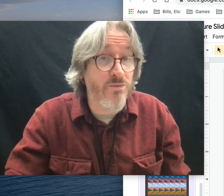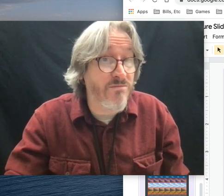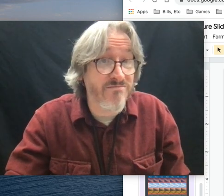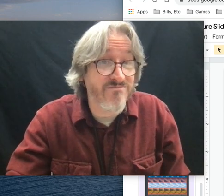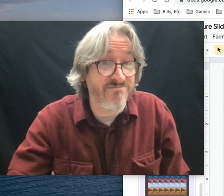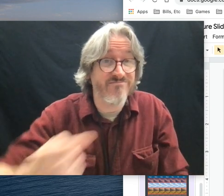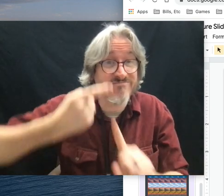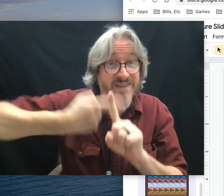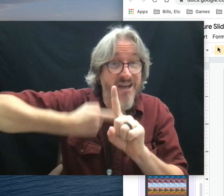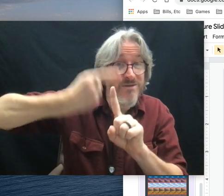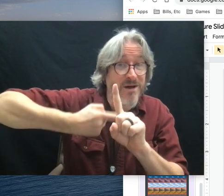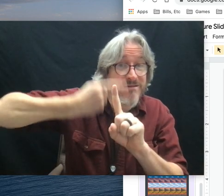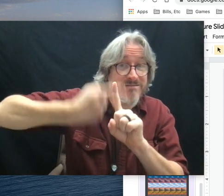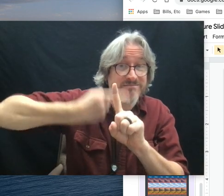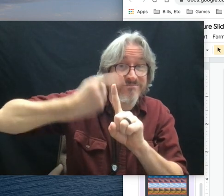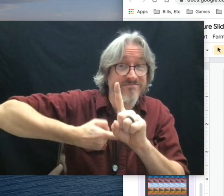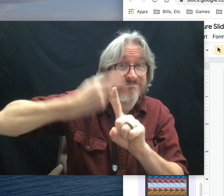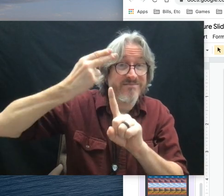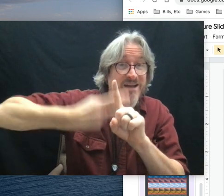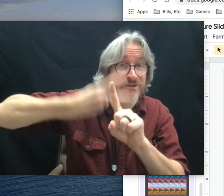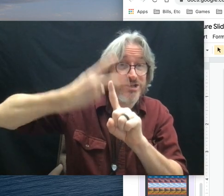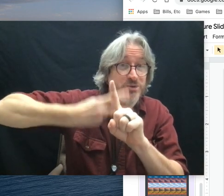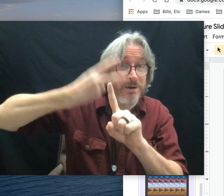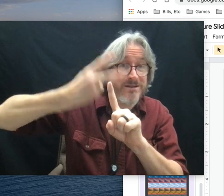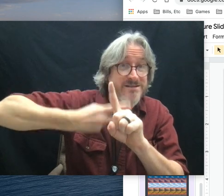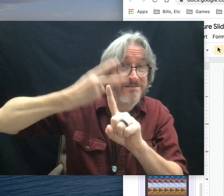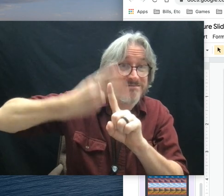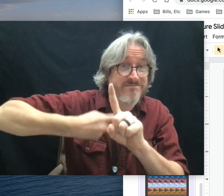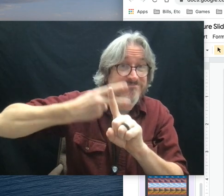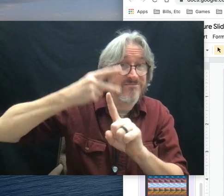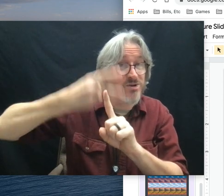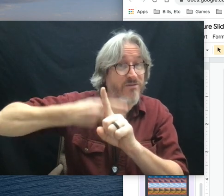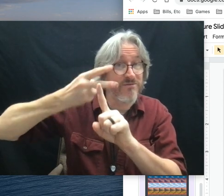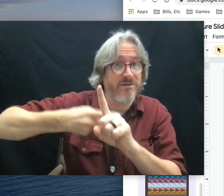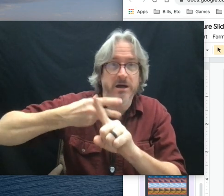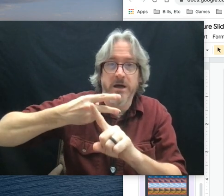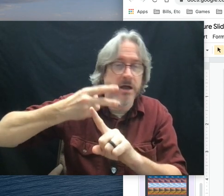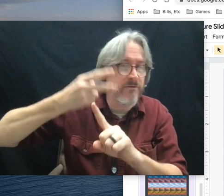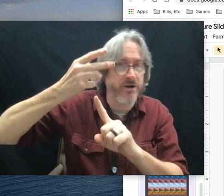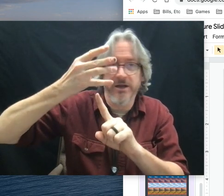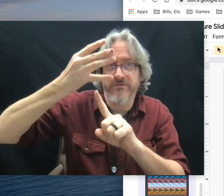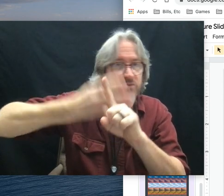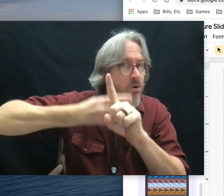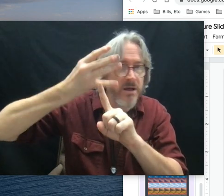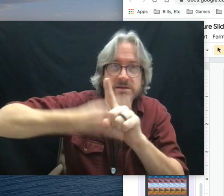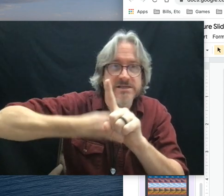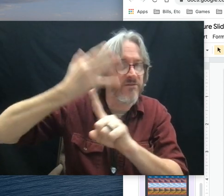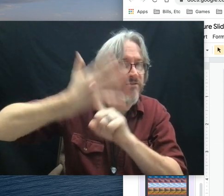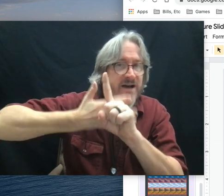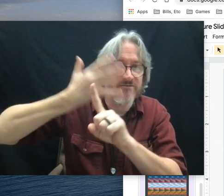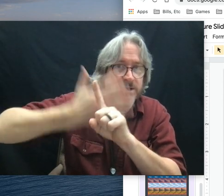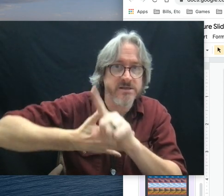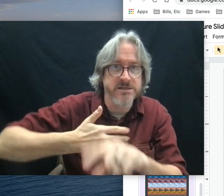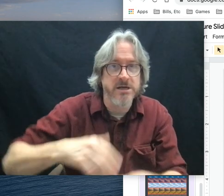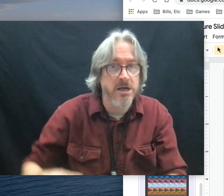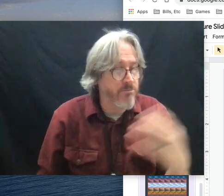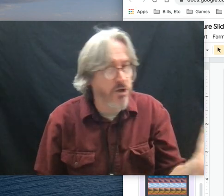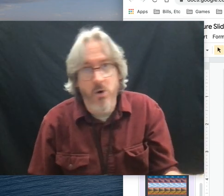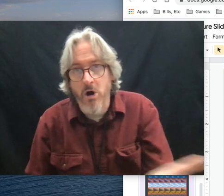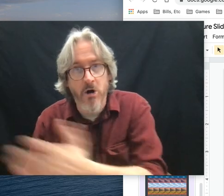So every month, every 2 months, so if, every 4 months, every